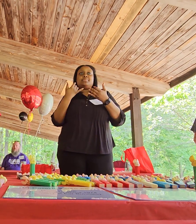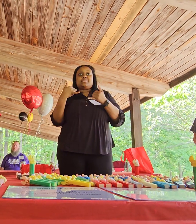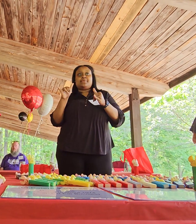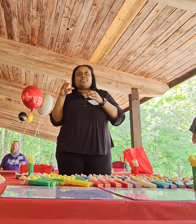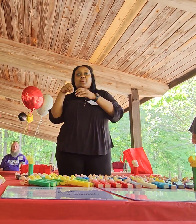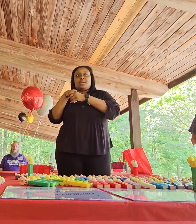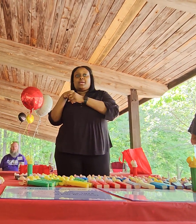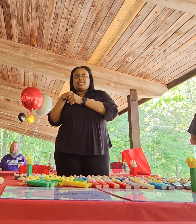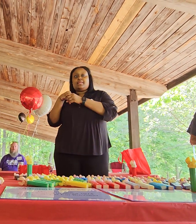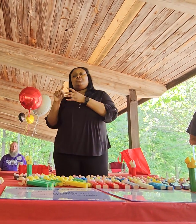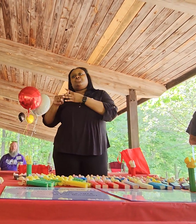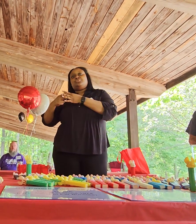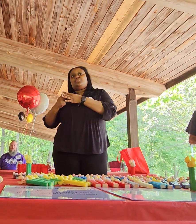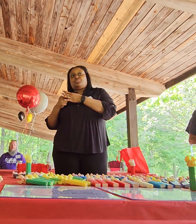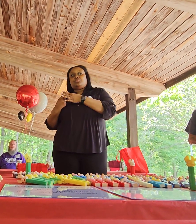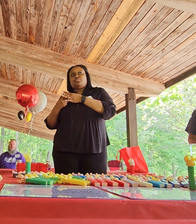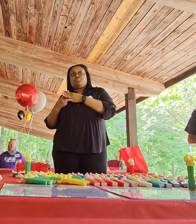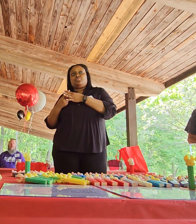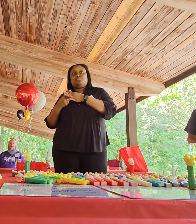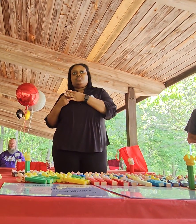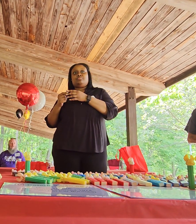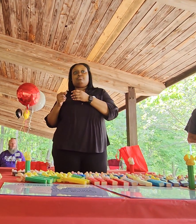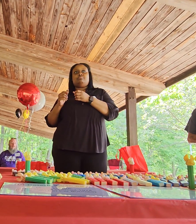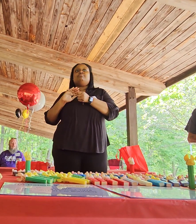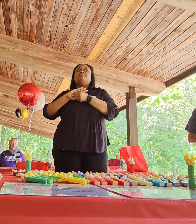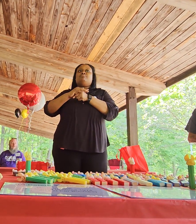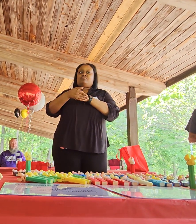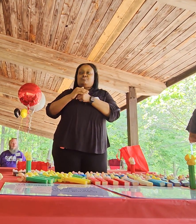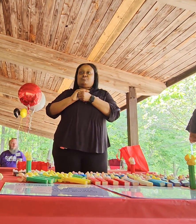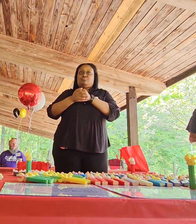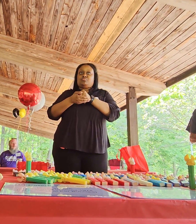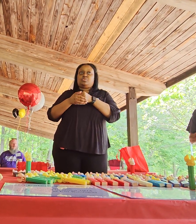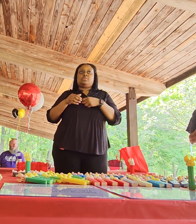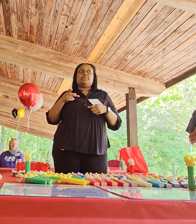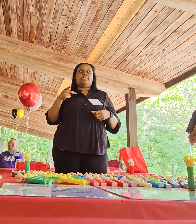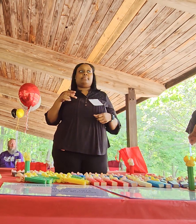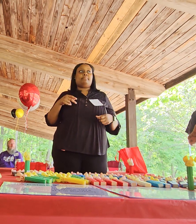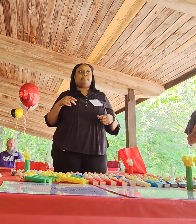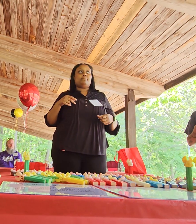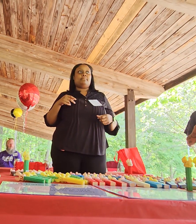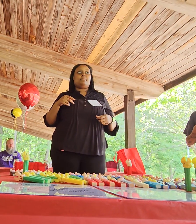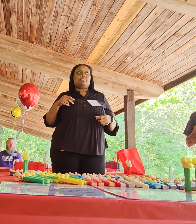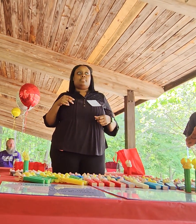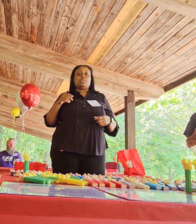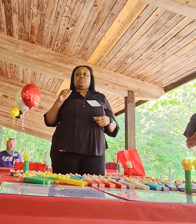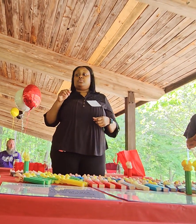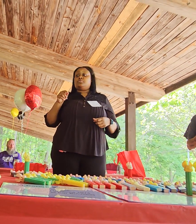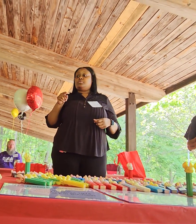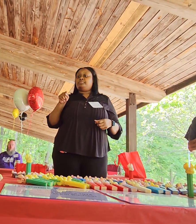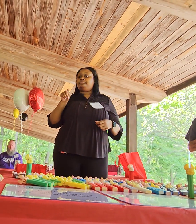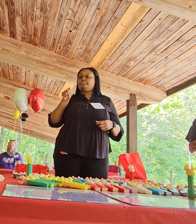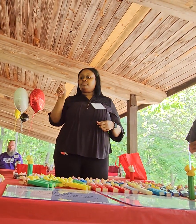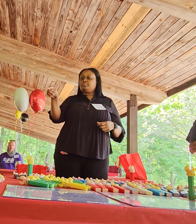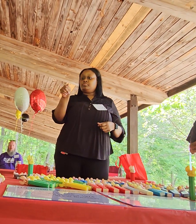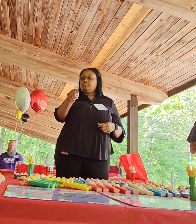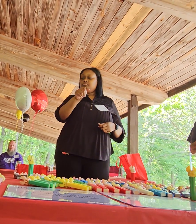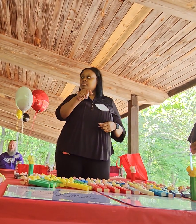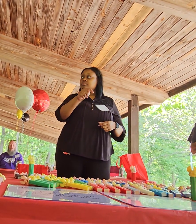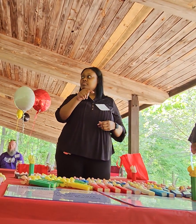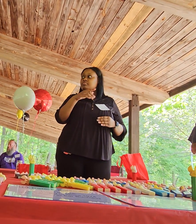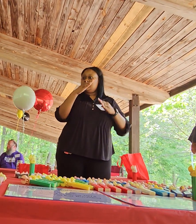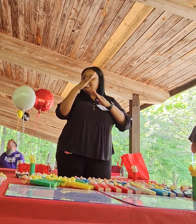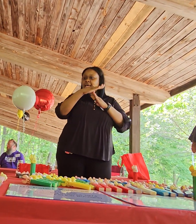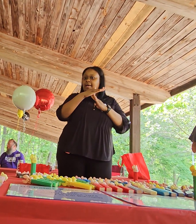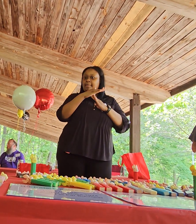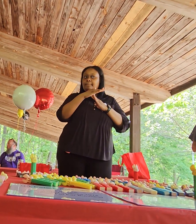came from the factory. Scott, are the ones at the top stem swaps or those